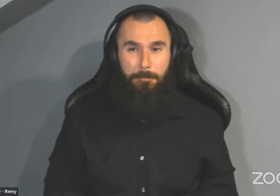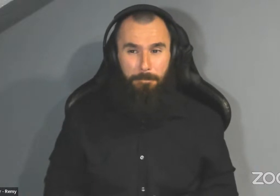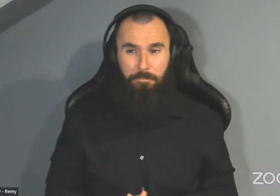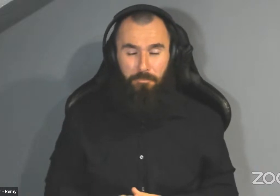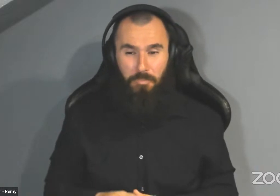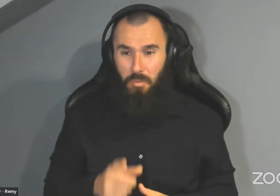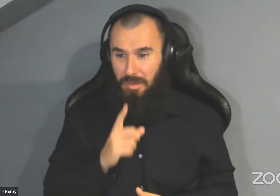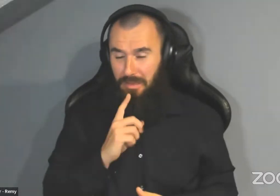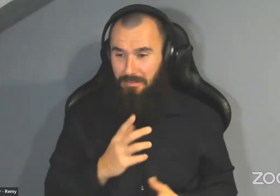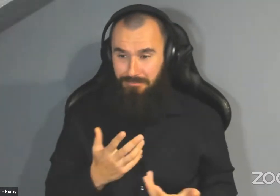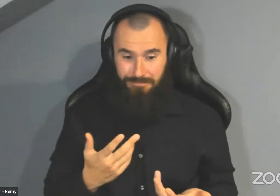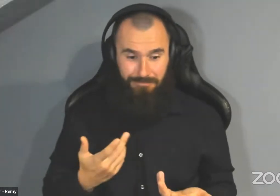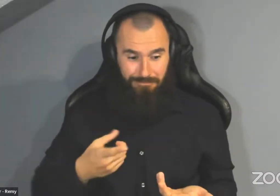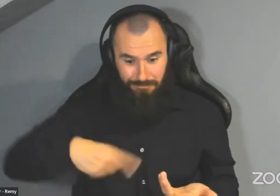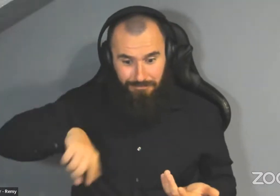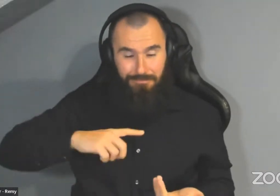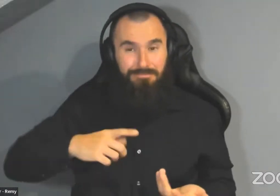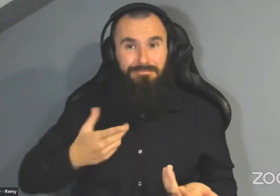more